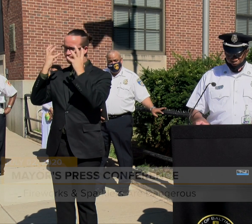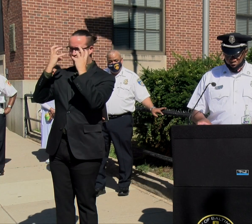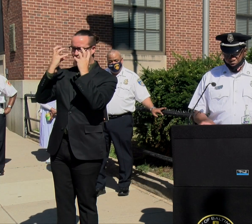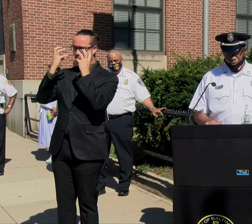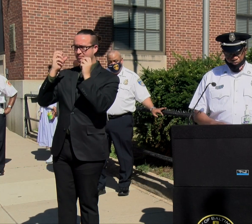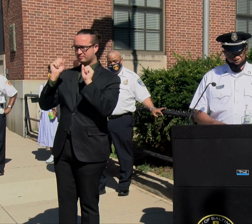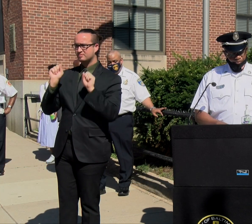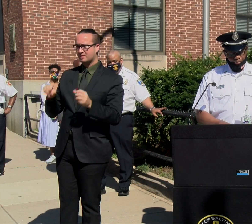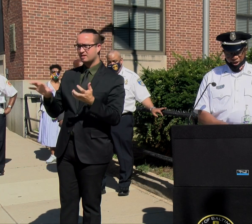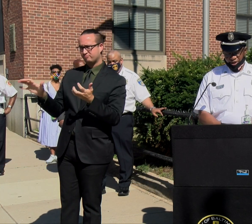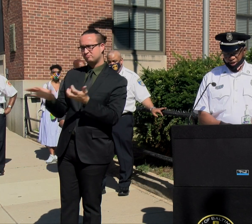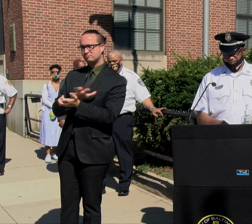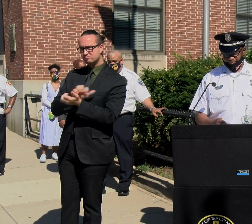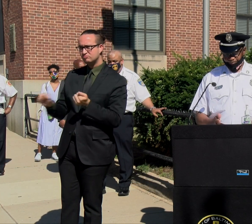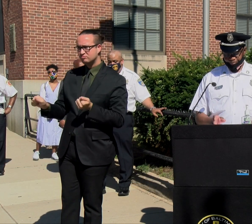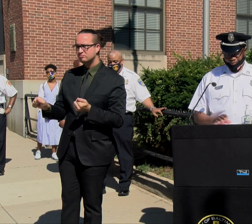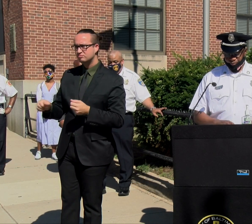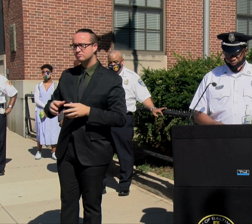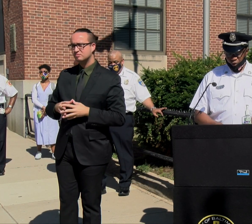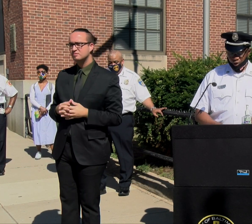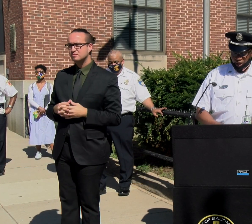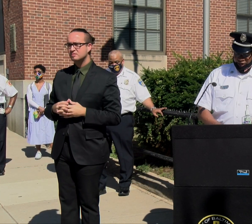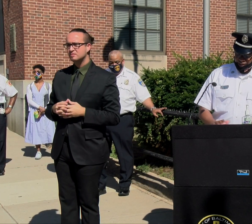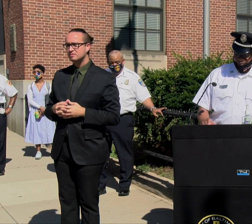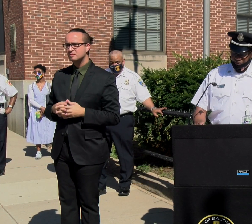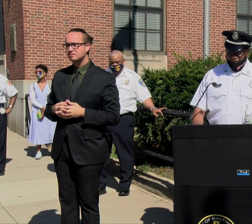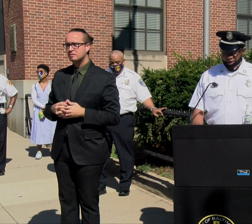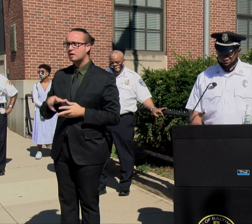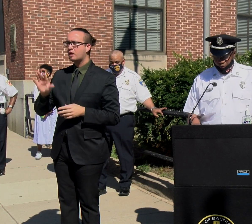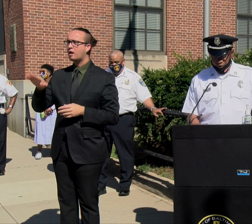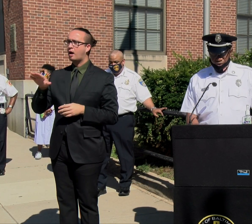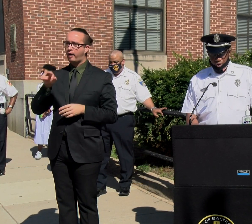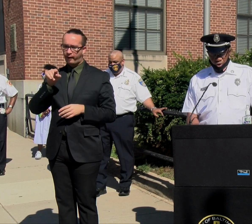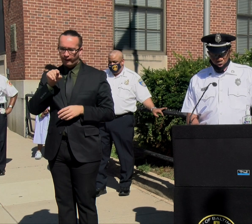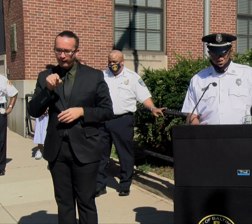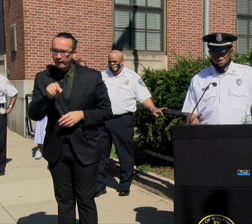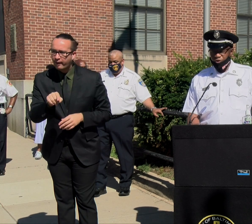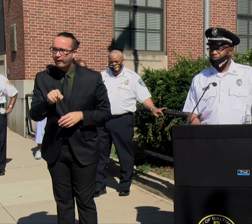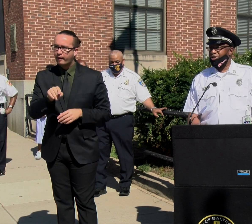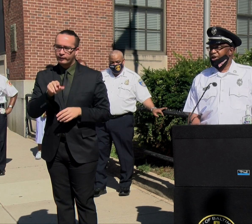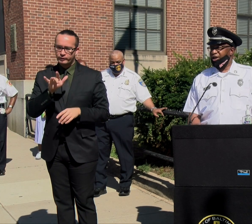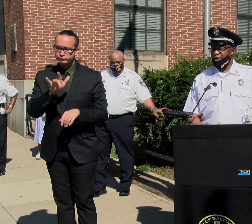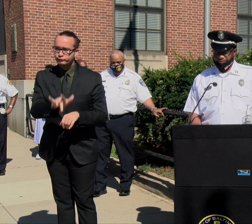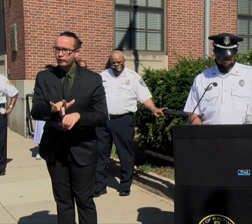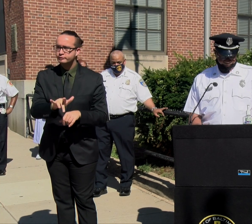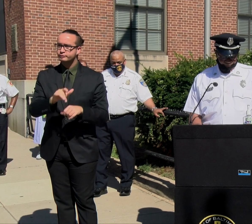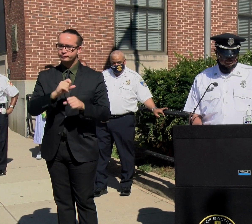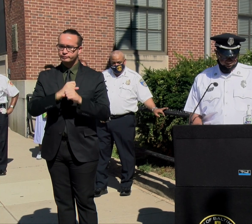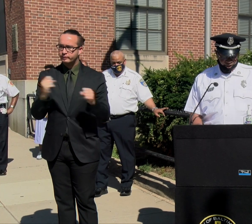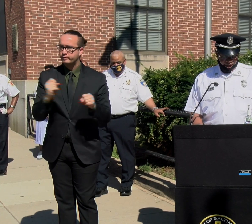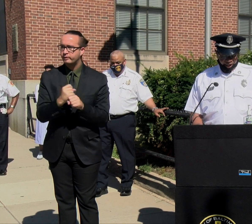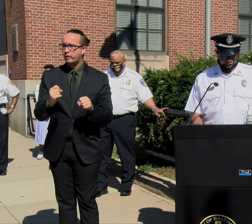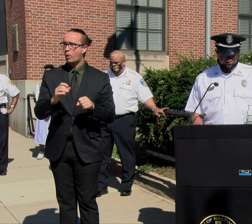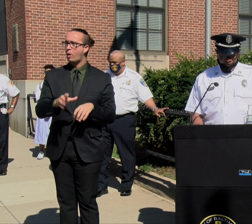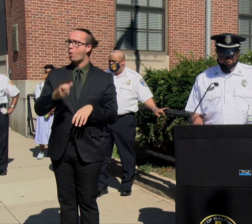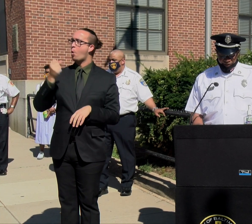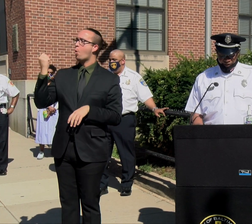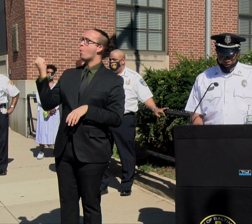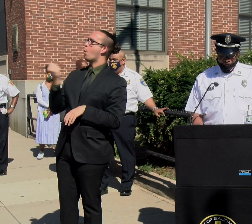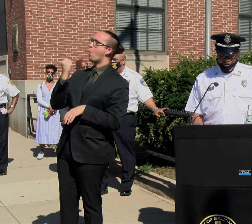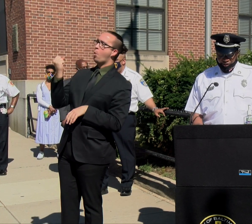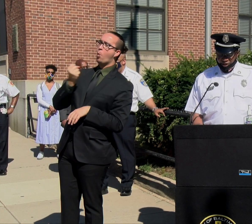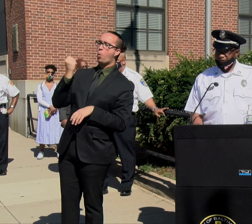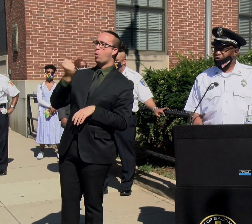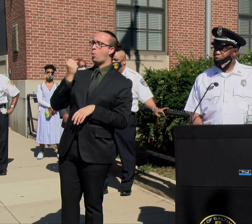or throw, pick up unexploded fireworks or hold them in your hand. Hand and